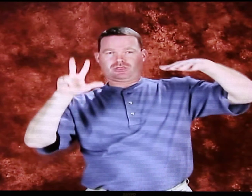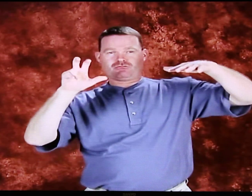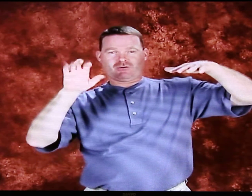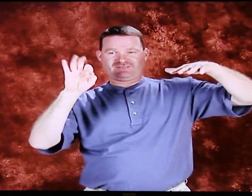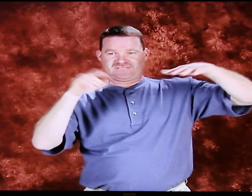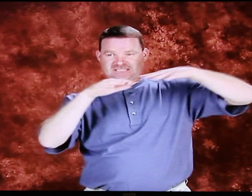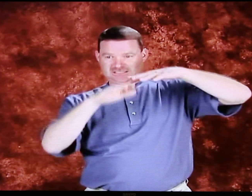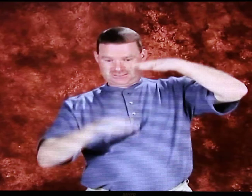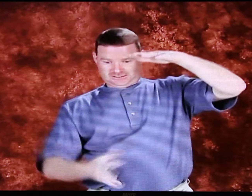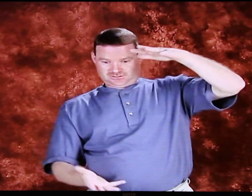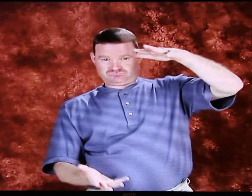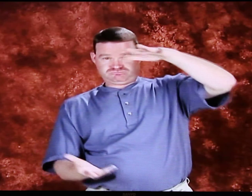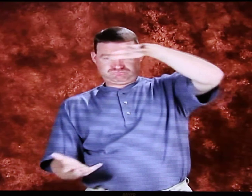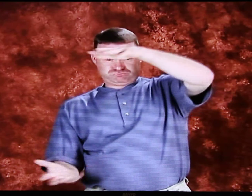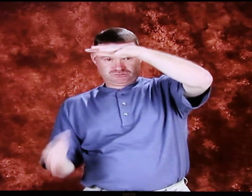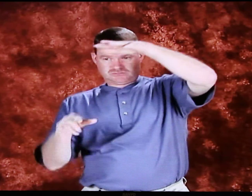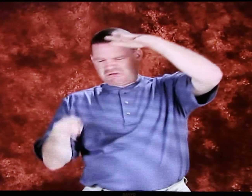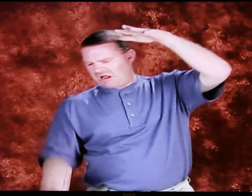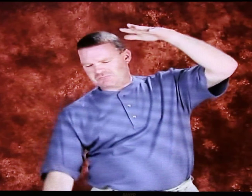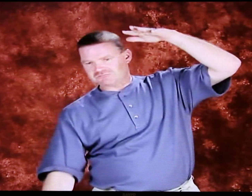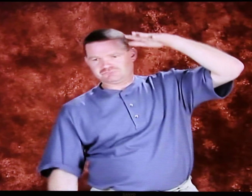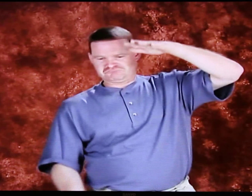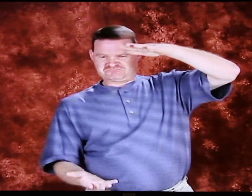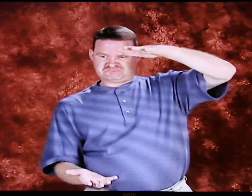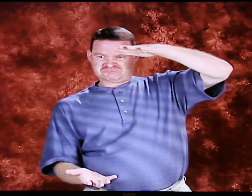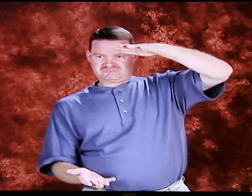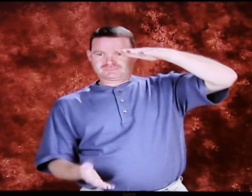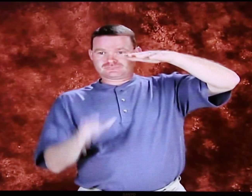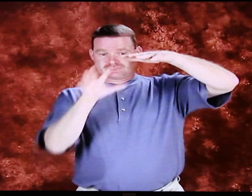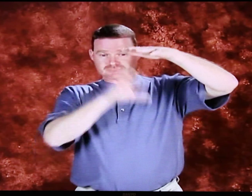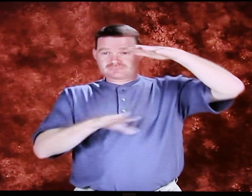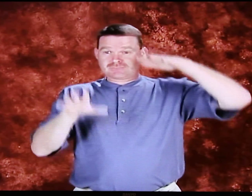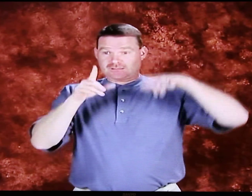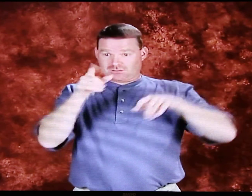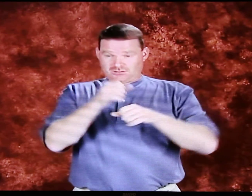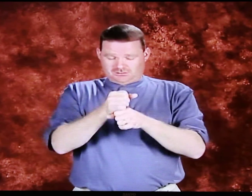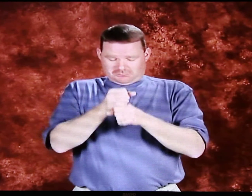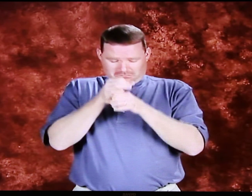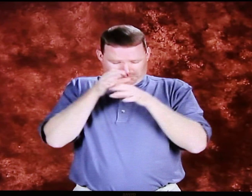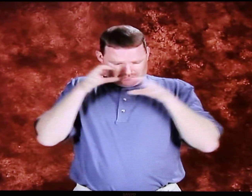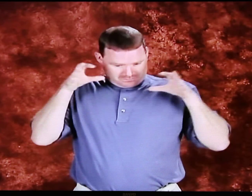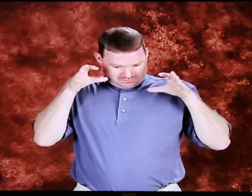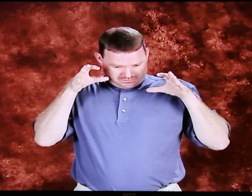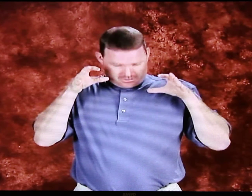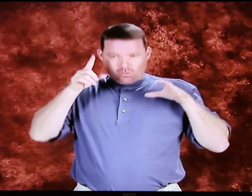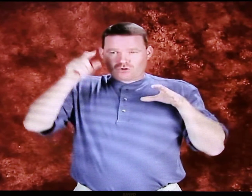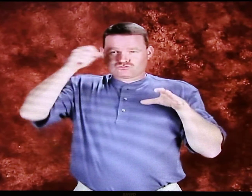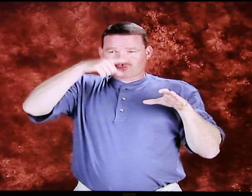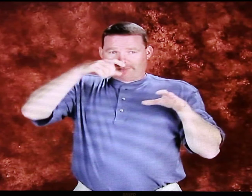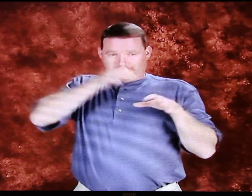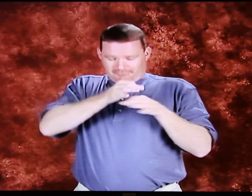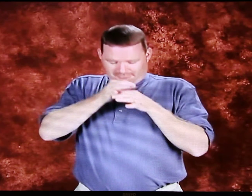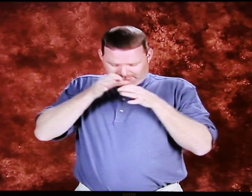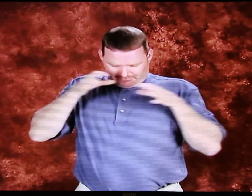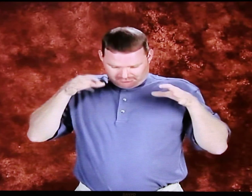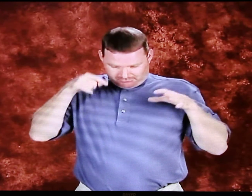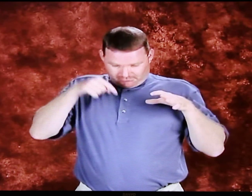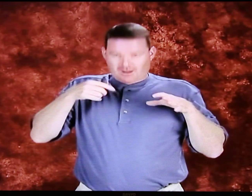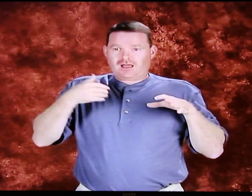If we go down 300 feet, not down to the bottom of the ocean floor, but just down 300 feet, if we were able to take one drop of